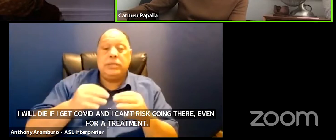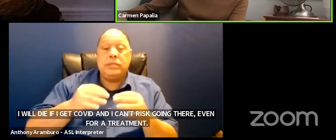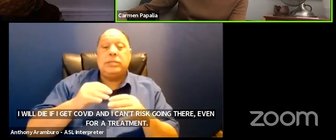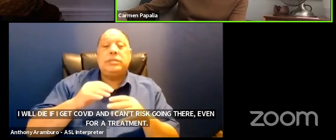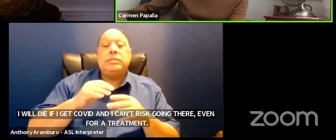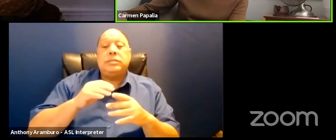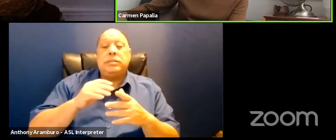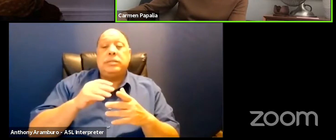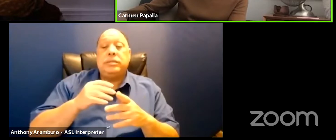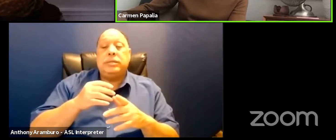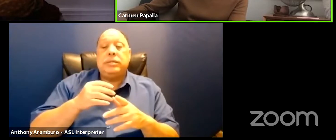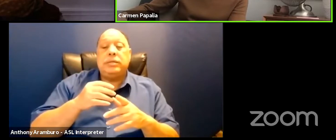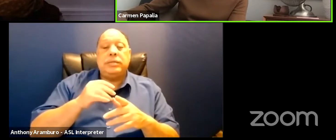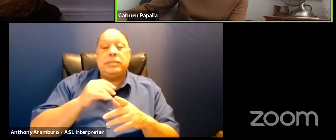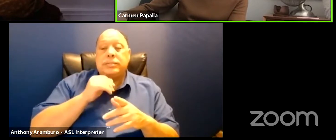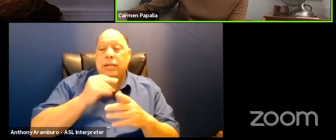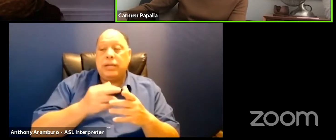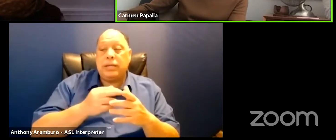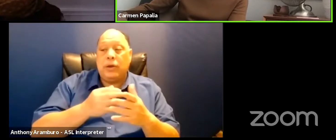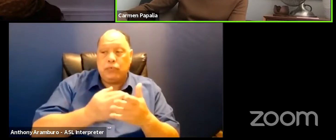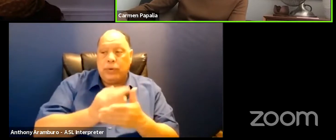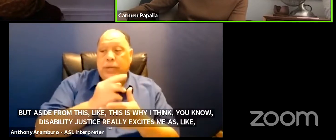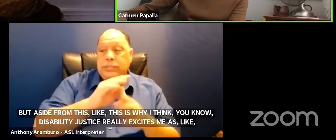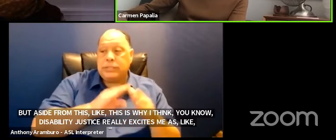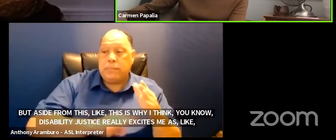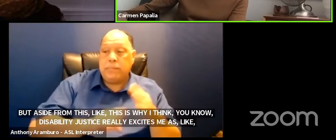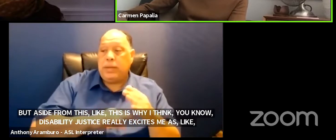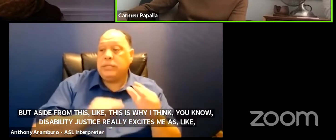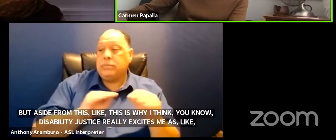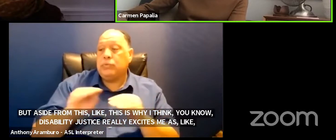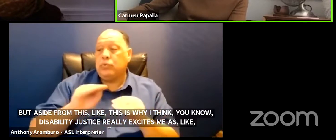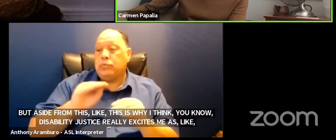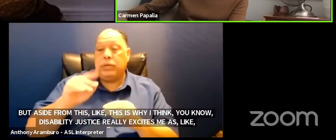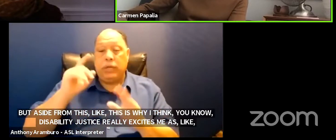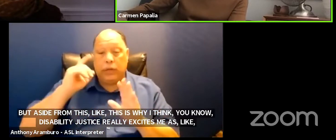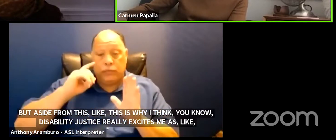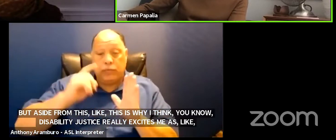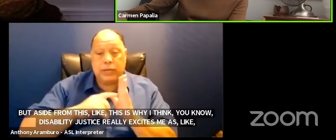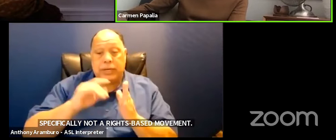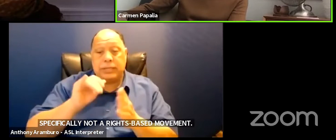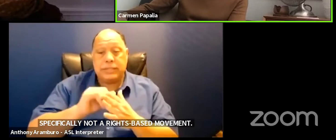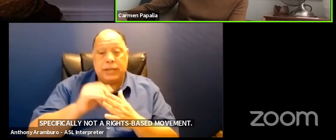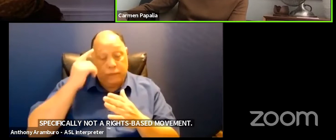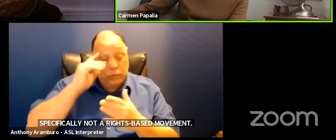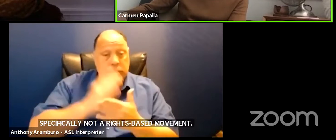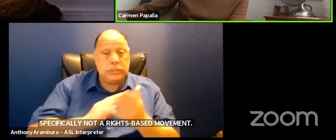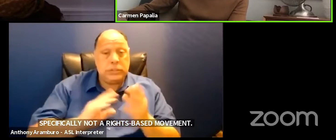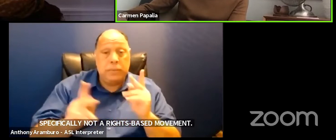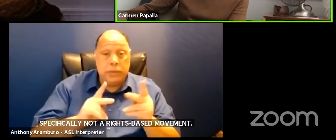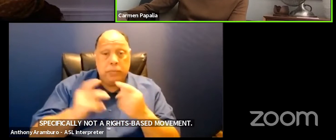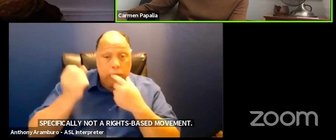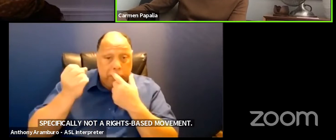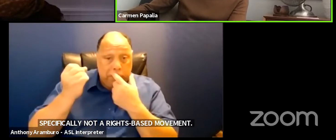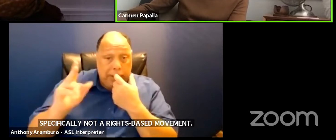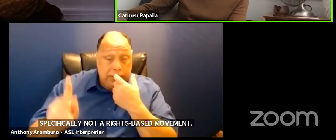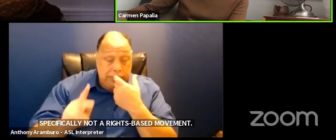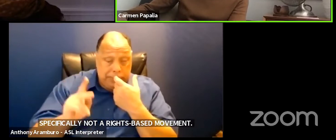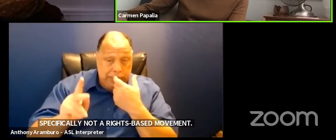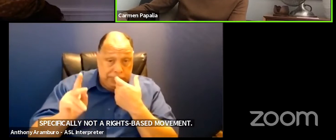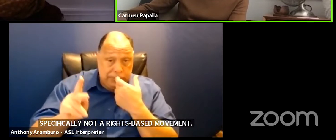specifically not a rights-based movement. You know, something, a movement that recognizes that for some and for many, you